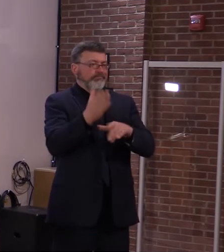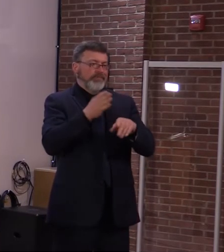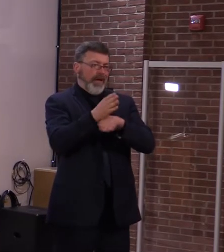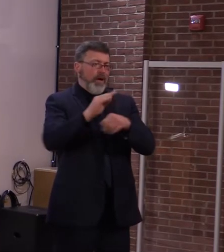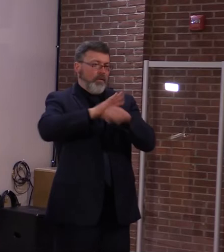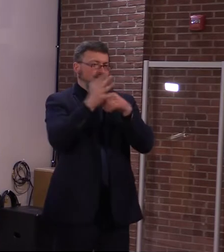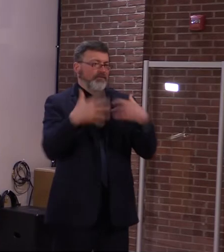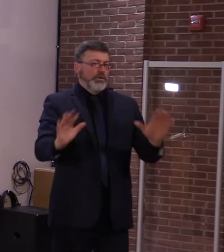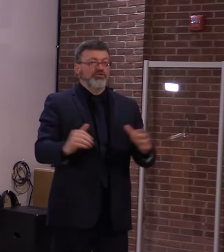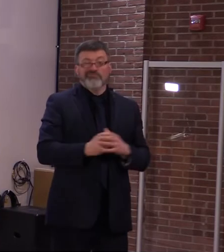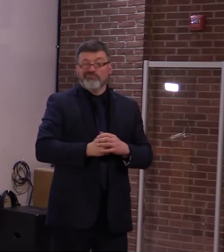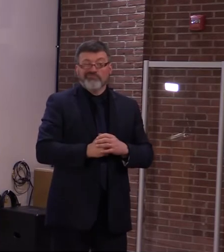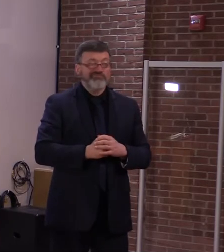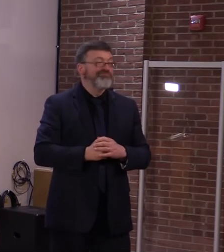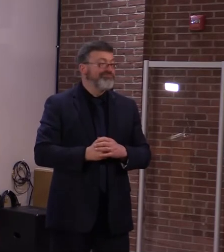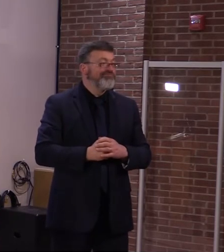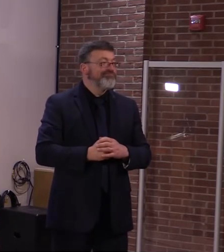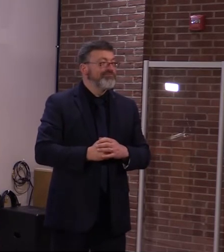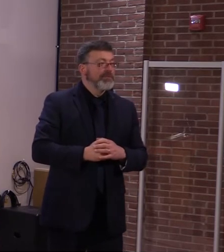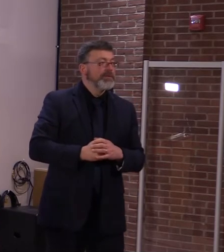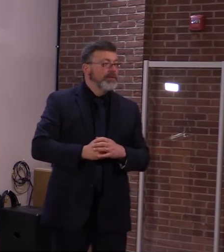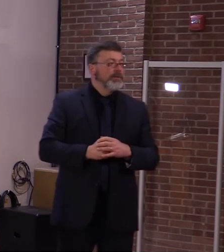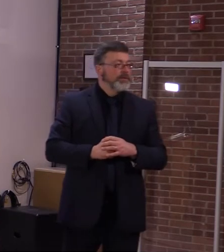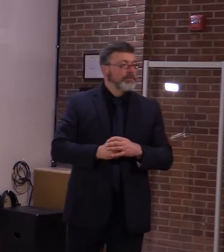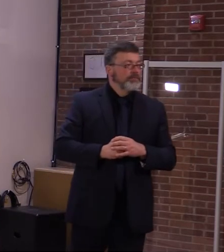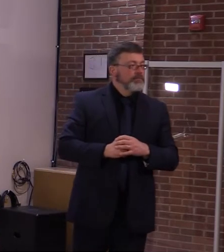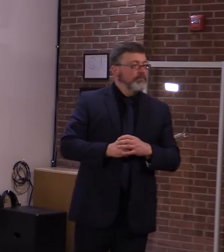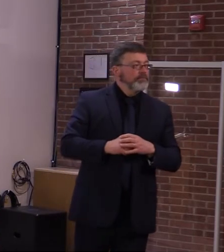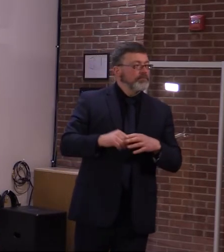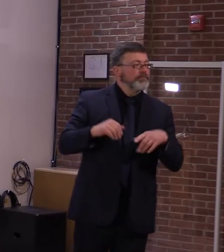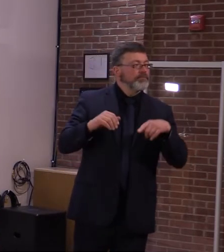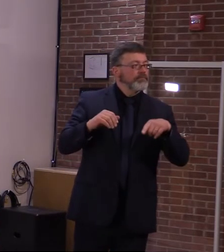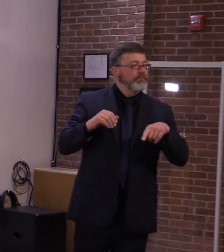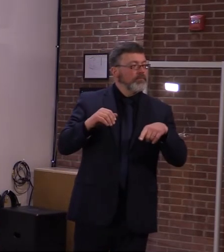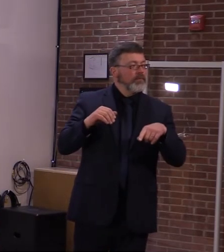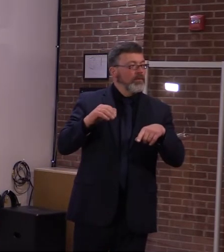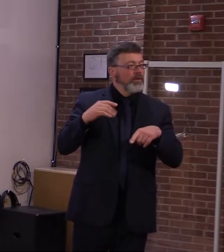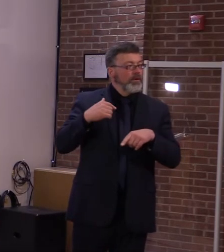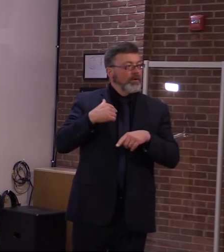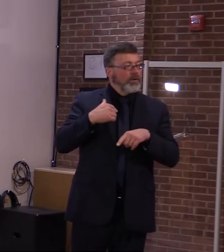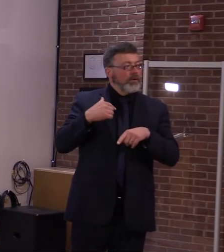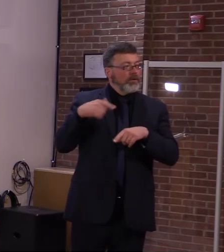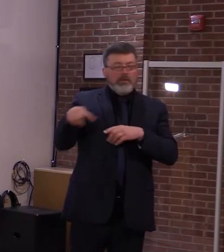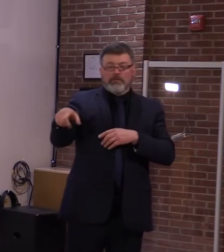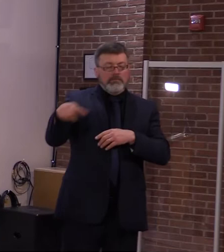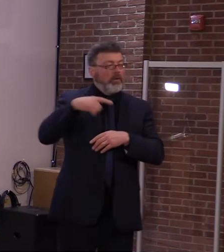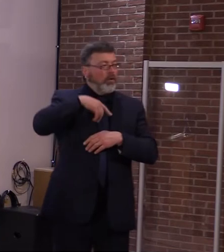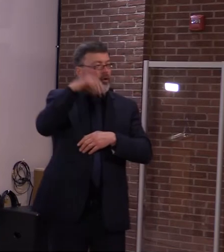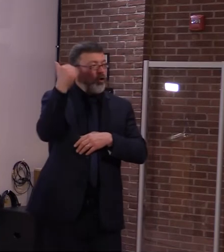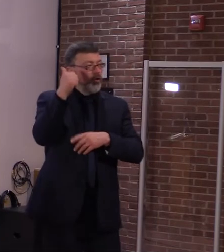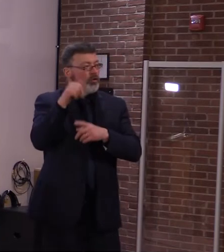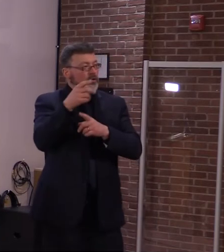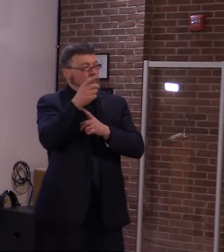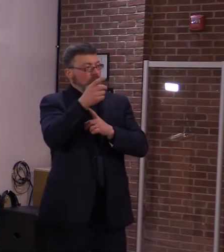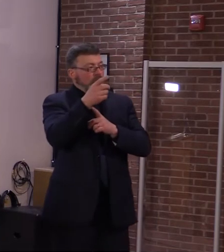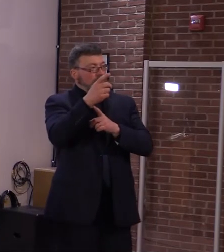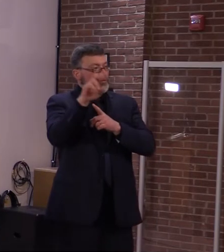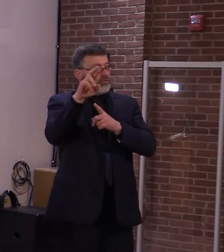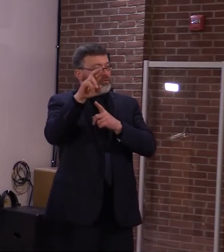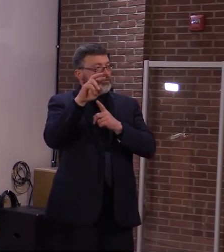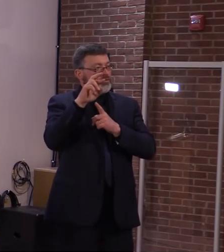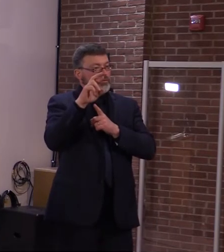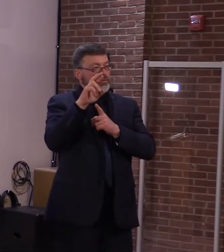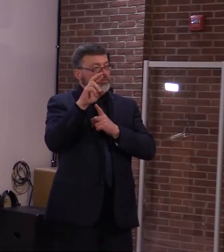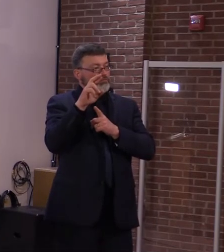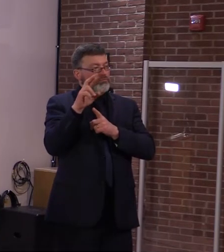Yeah, this is Dr. Ritu. Thank you for the question, and I agree with everything that's been said. There have been a number of initiatives